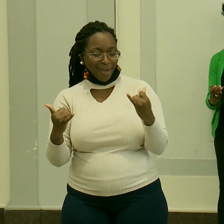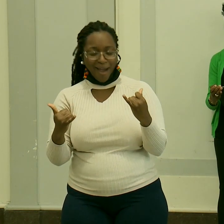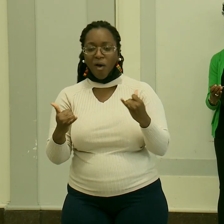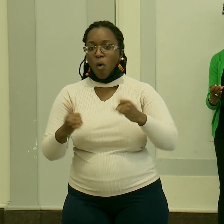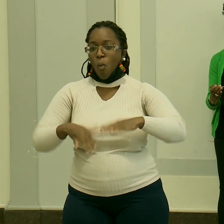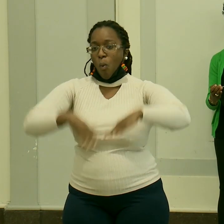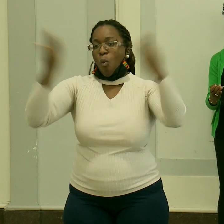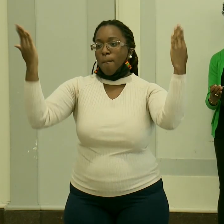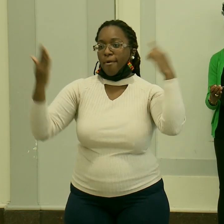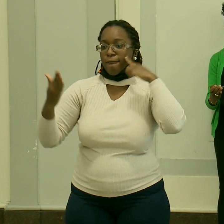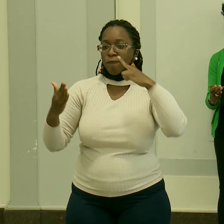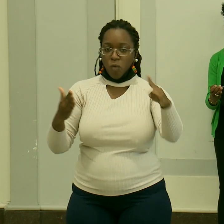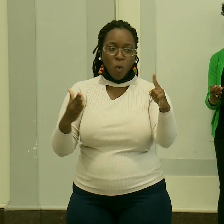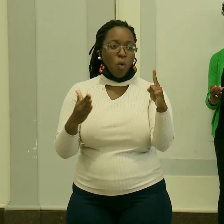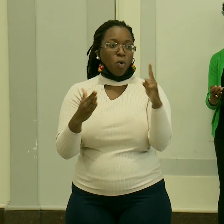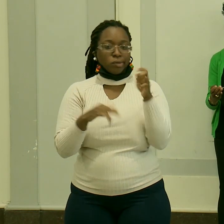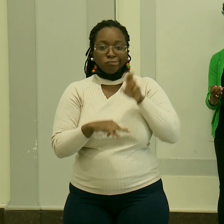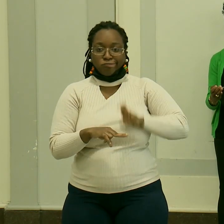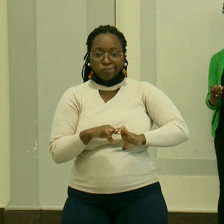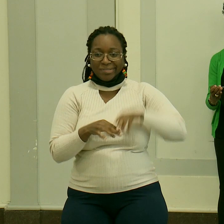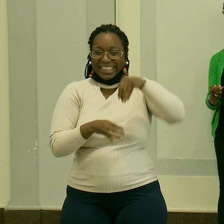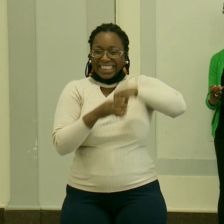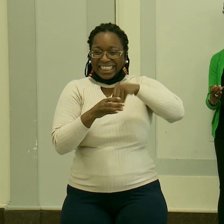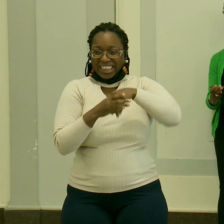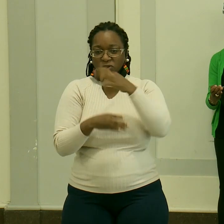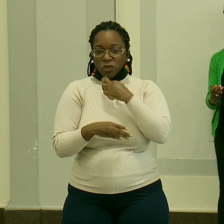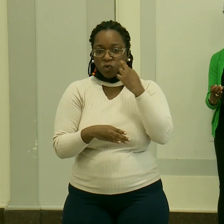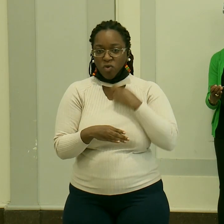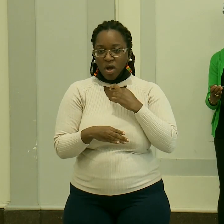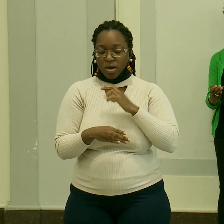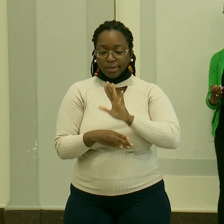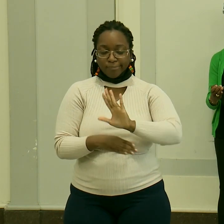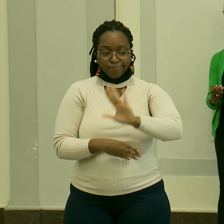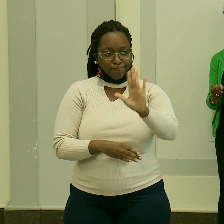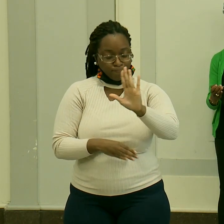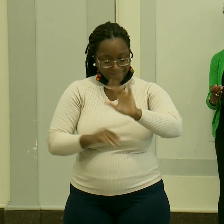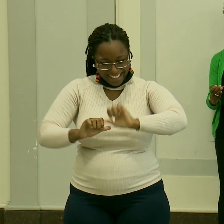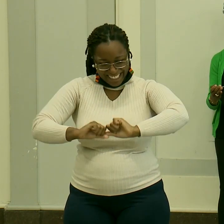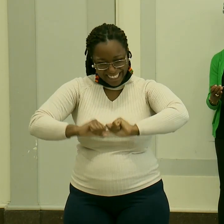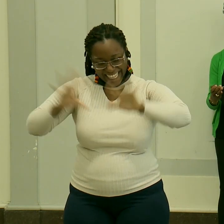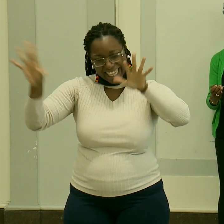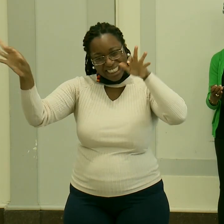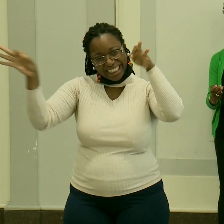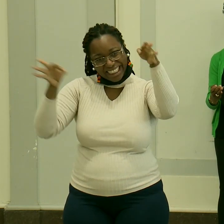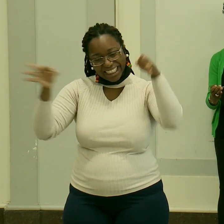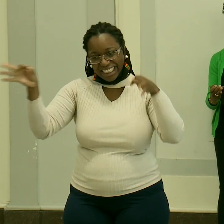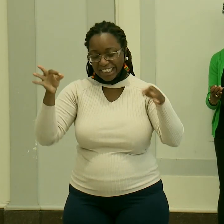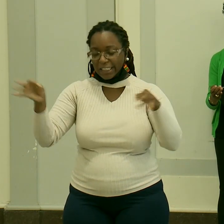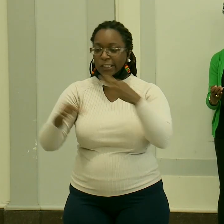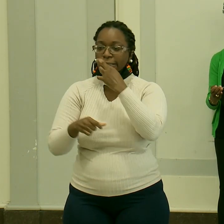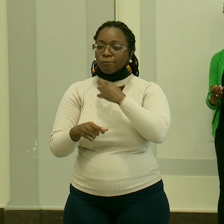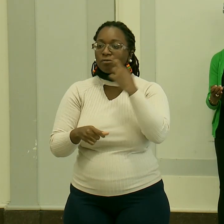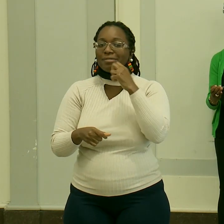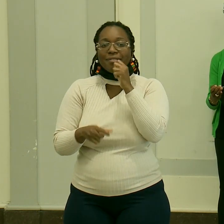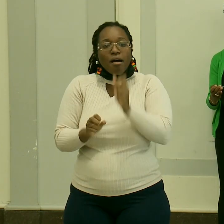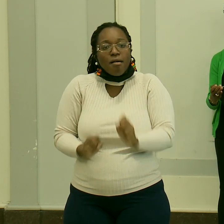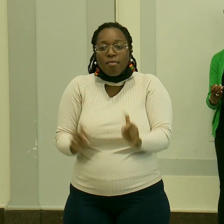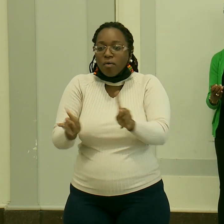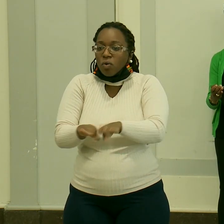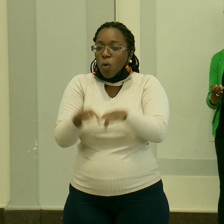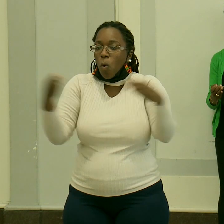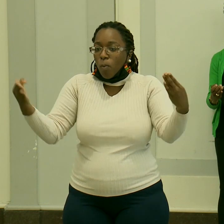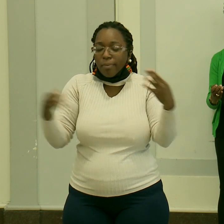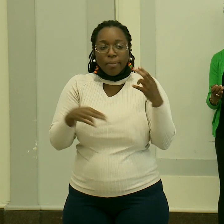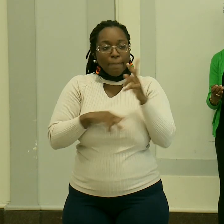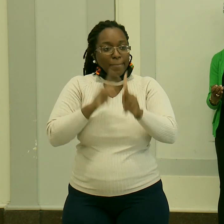order. Again, let me be very, very clear. Restaurants are not allowed to open for indoor dining.